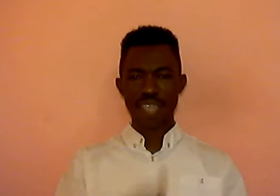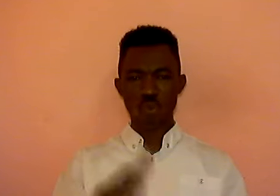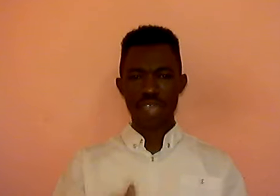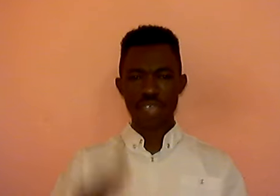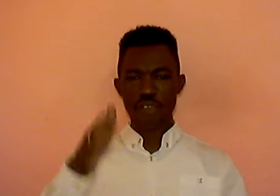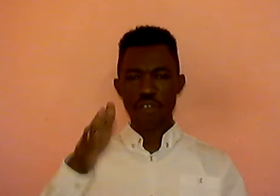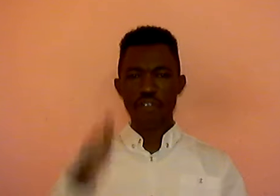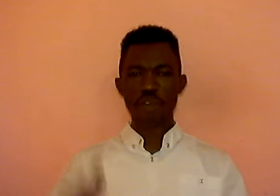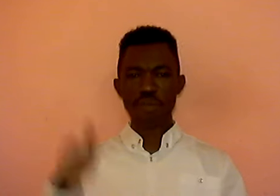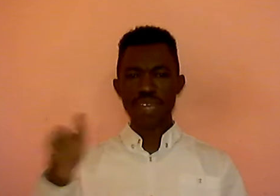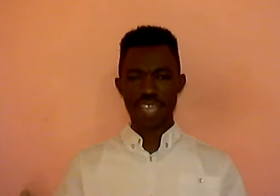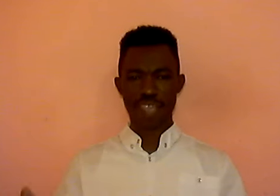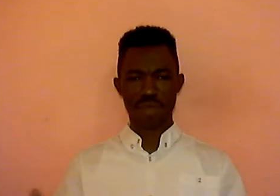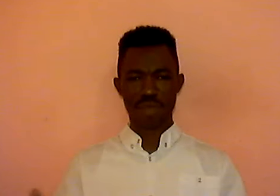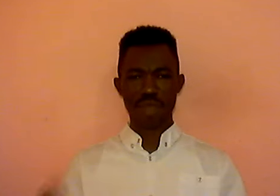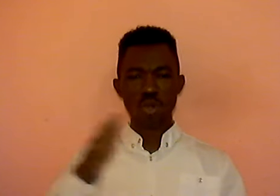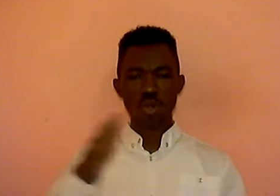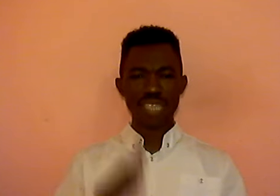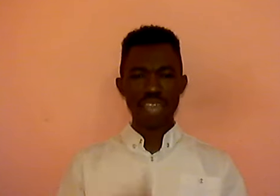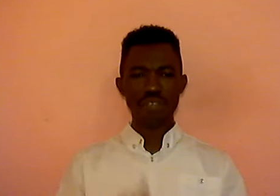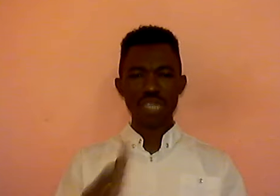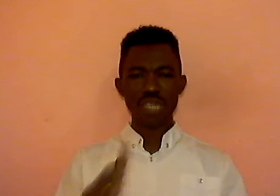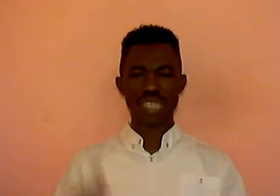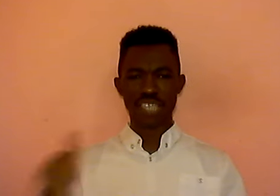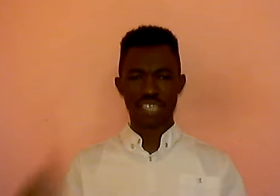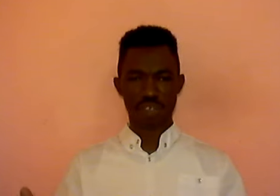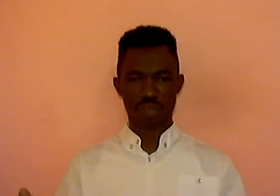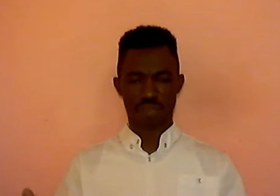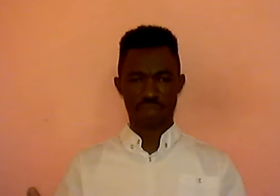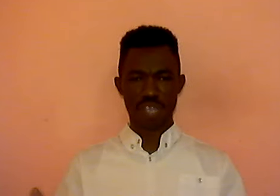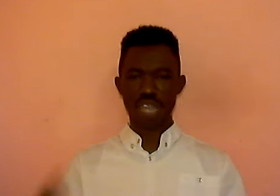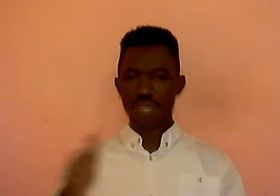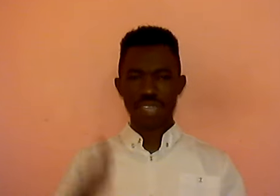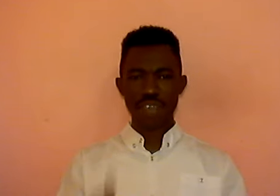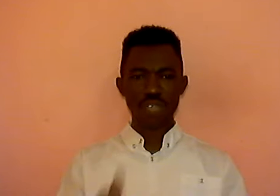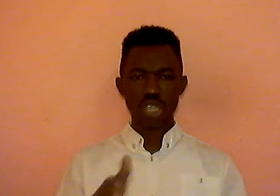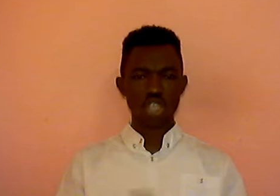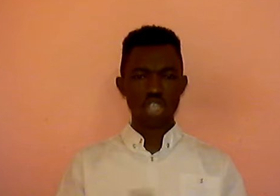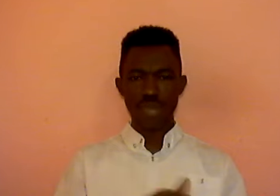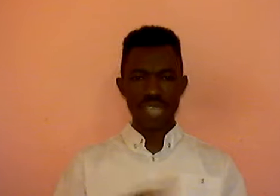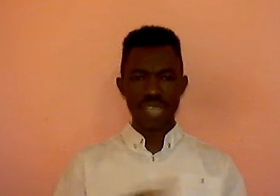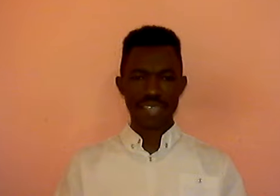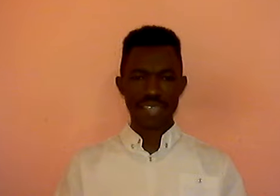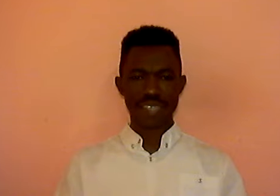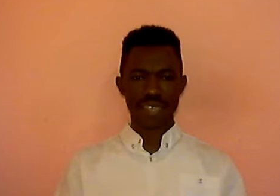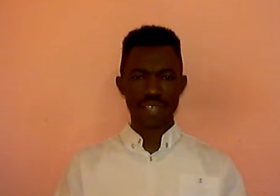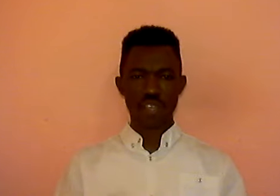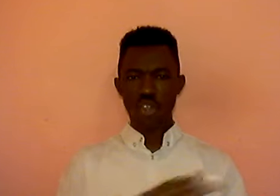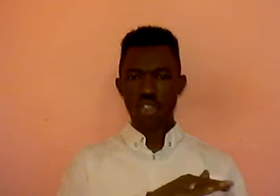away from them. Because the devil is a thief. The devil did not create anything.